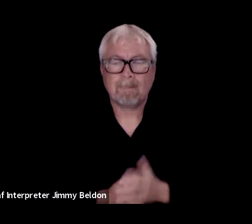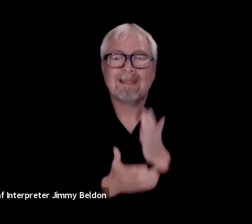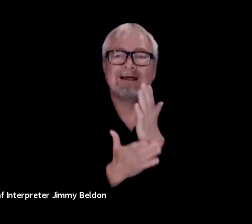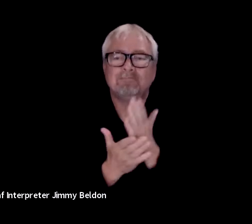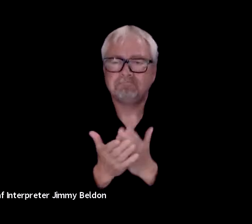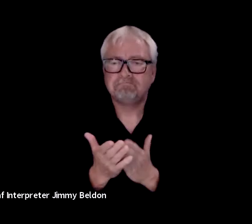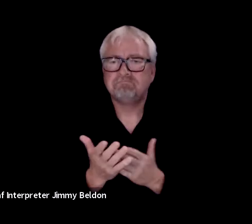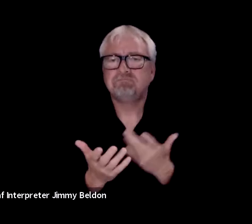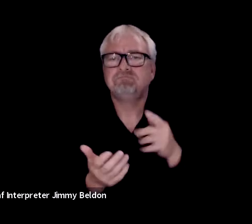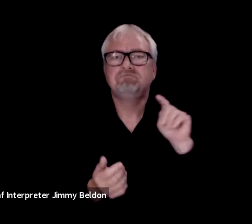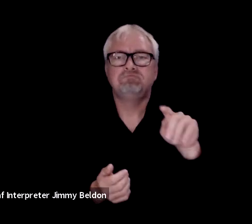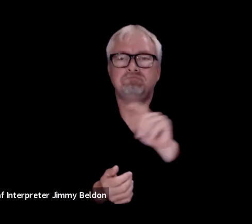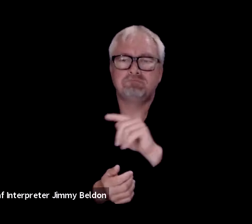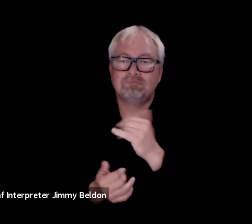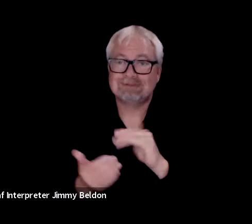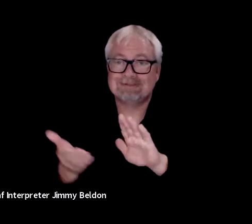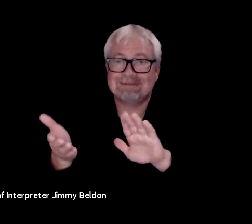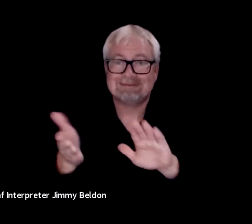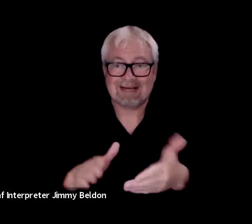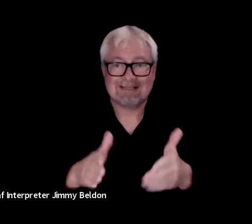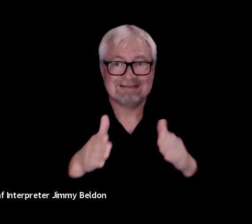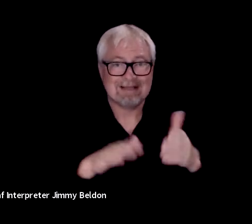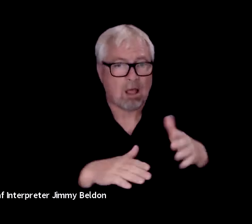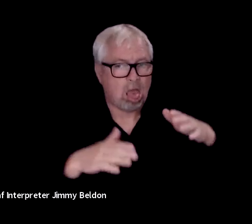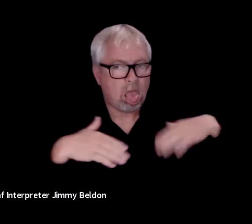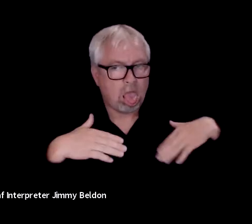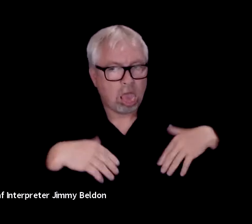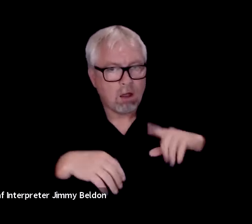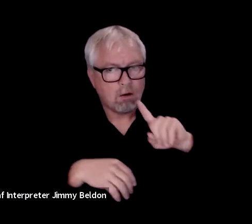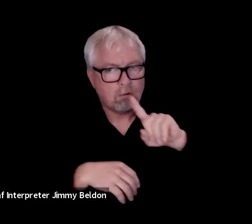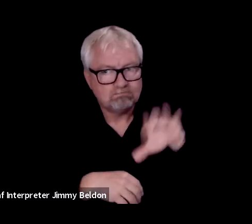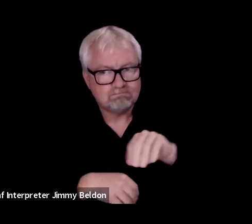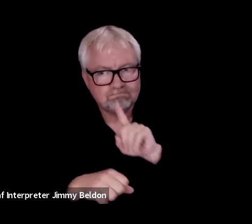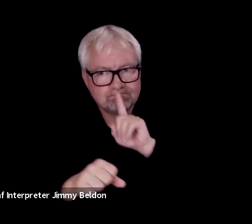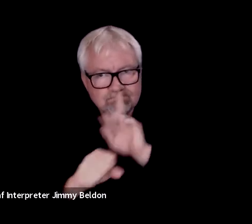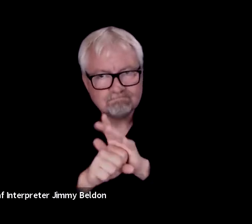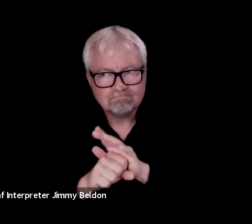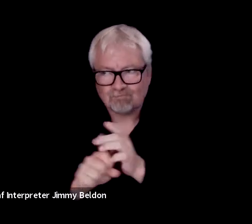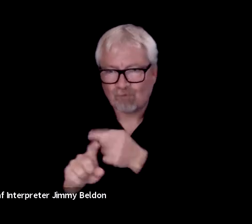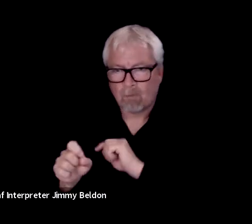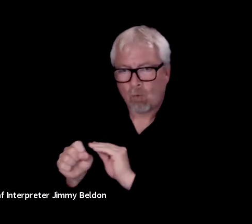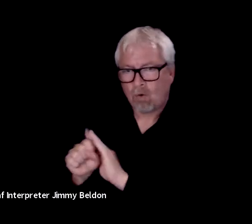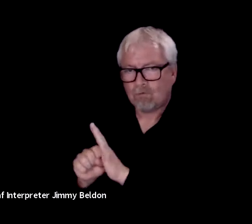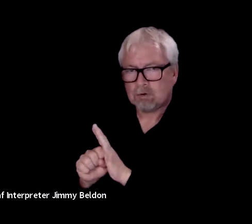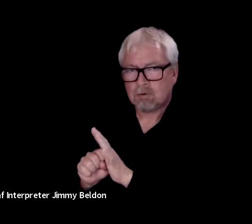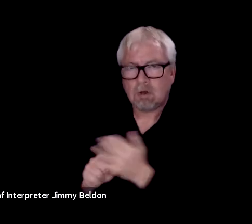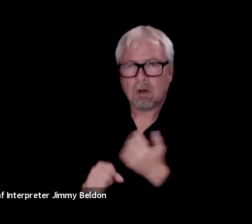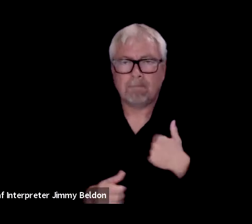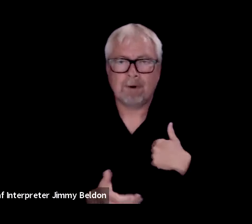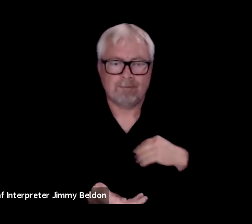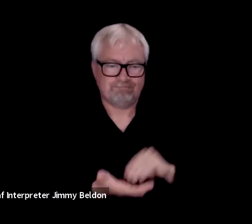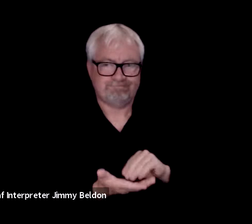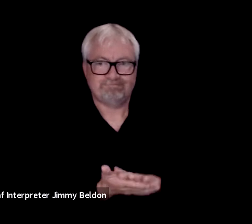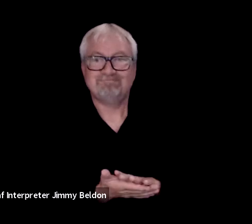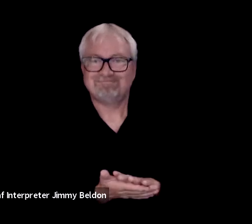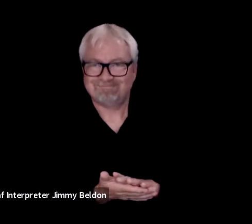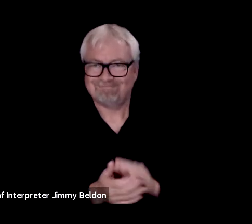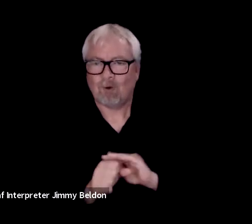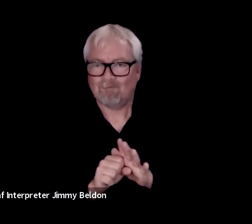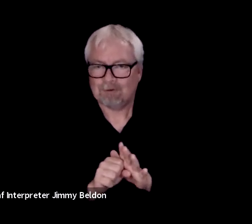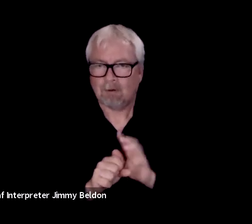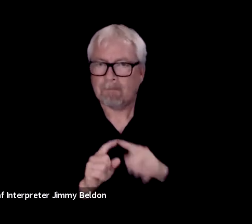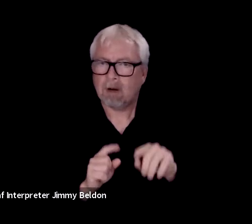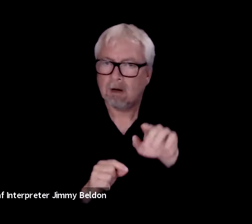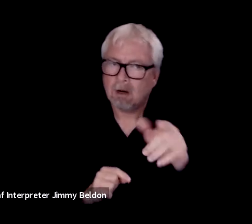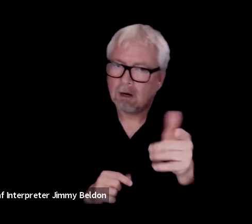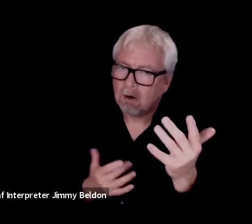status. MDH epidemiologists reviewed all of the incomplete reports and ended up making more than 1,000